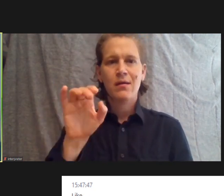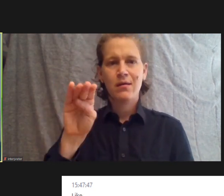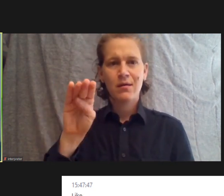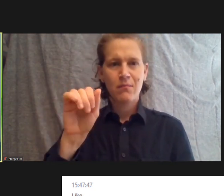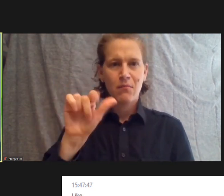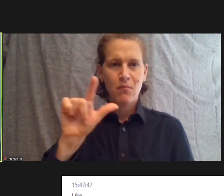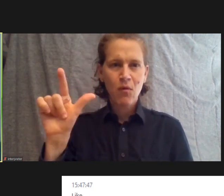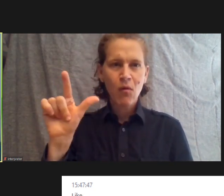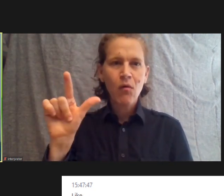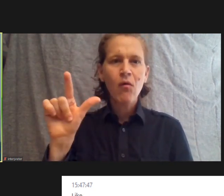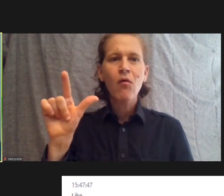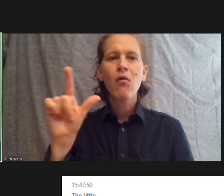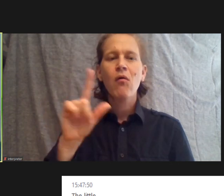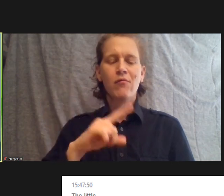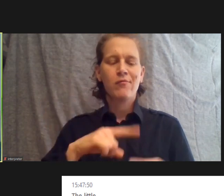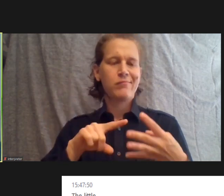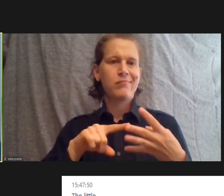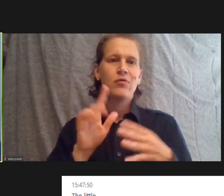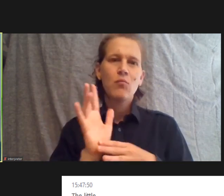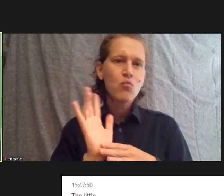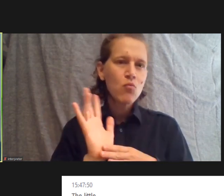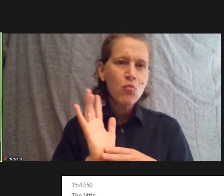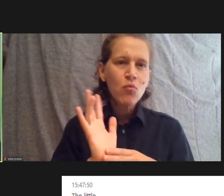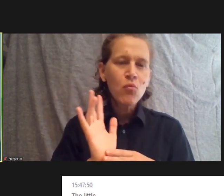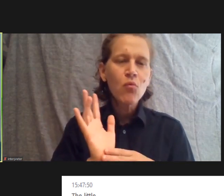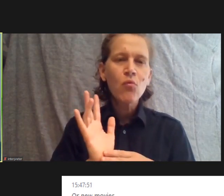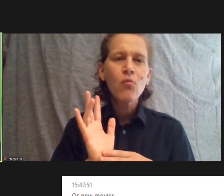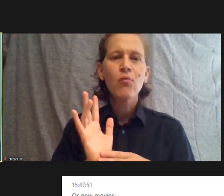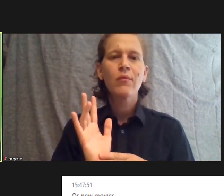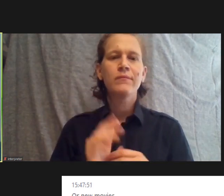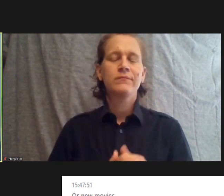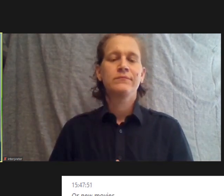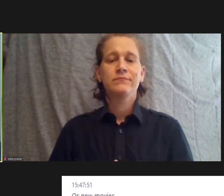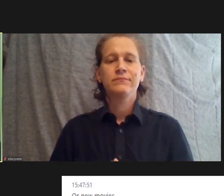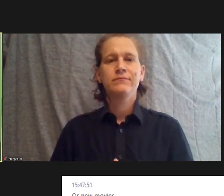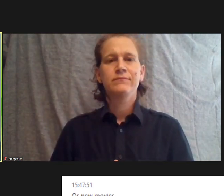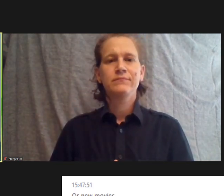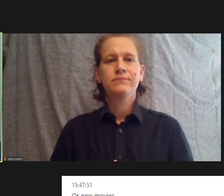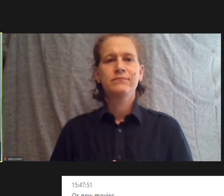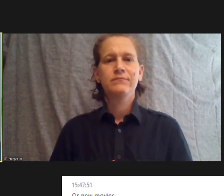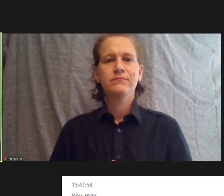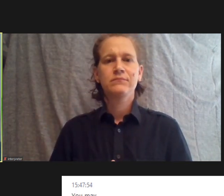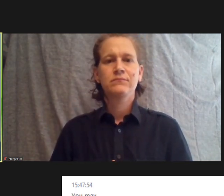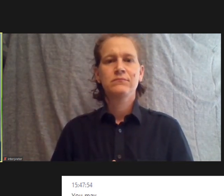mall or the movies. You may